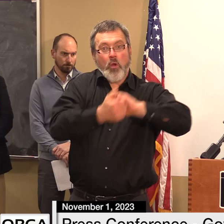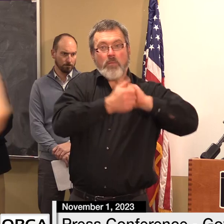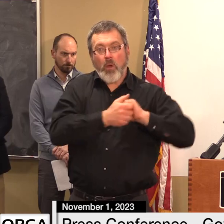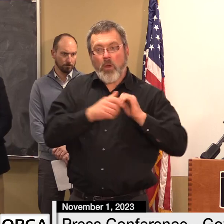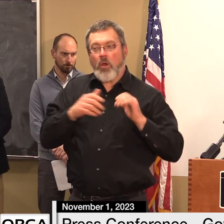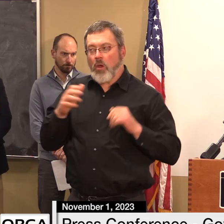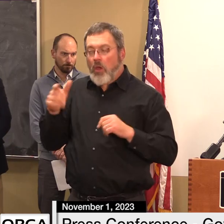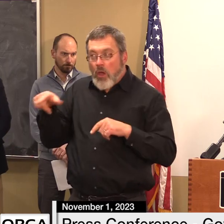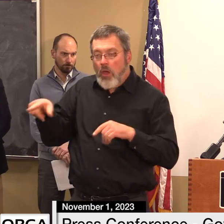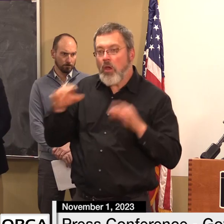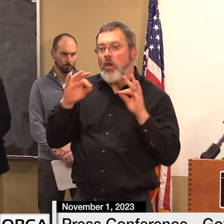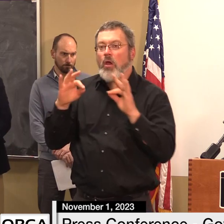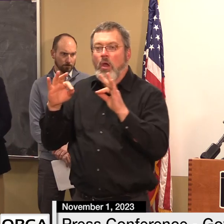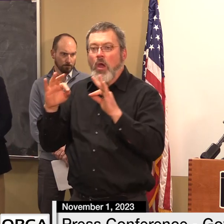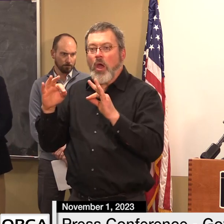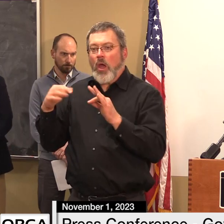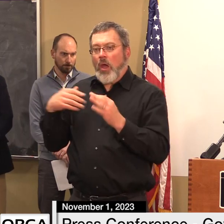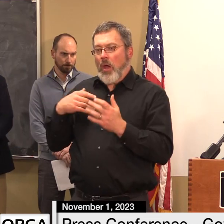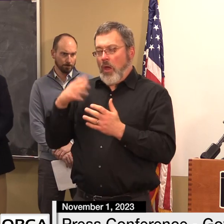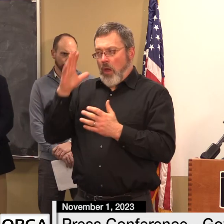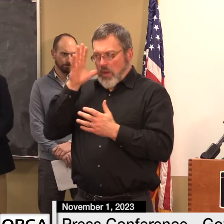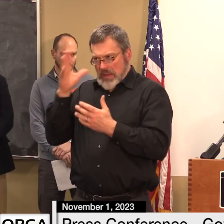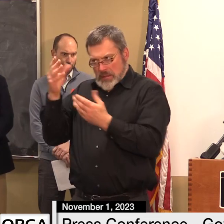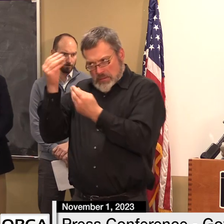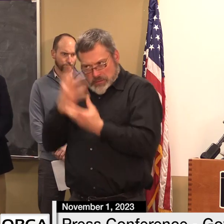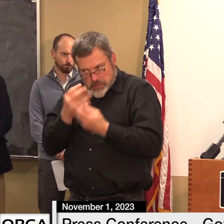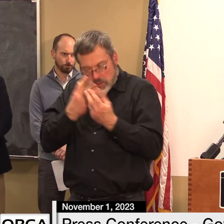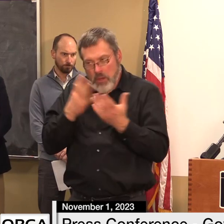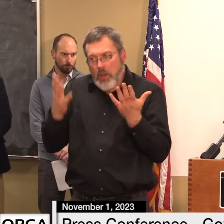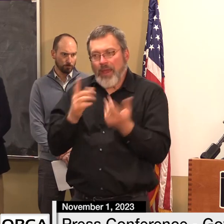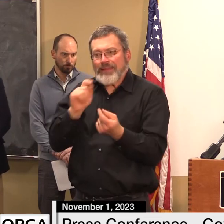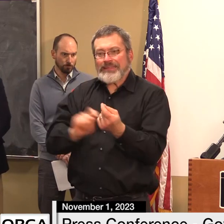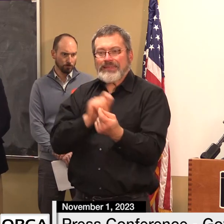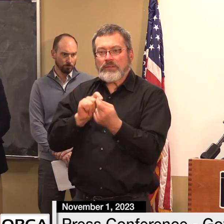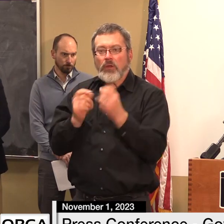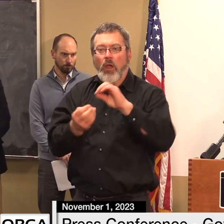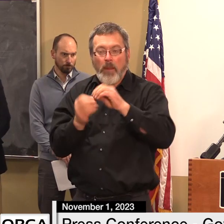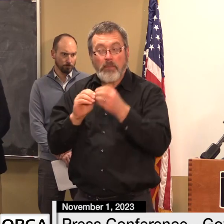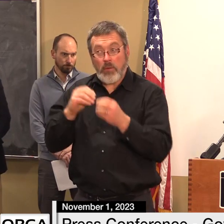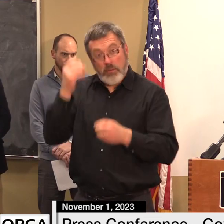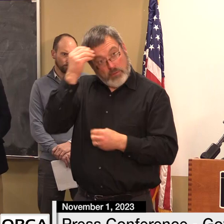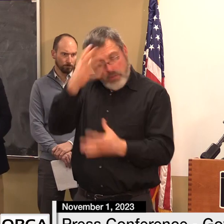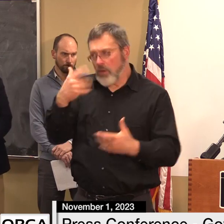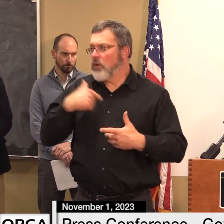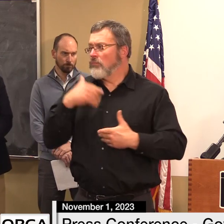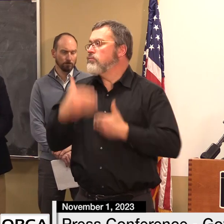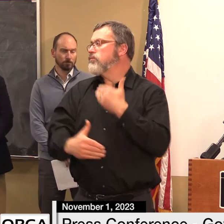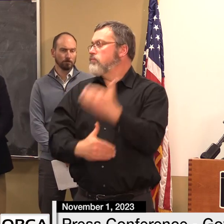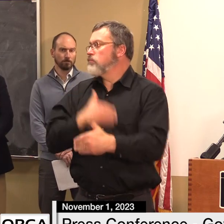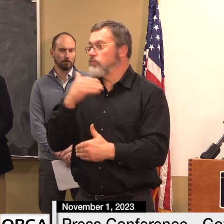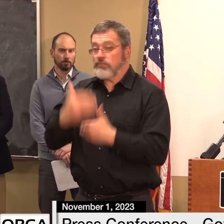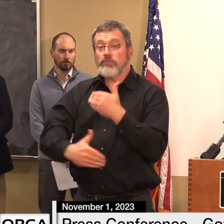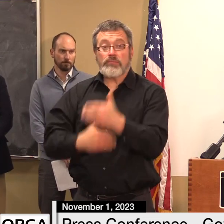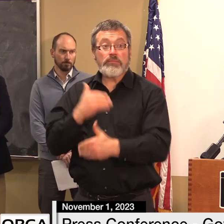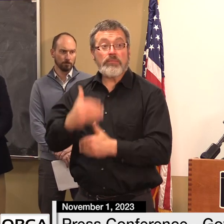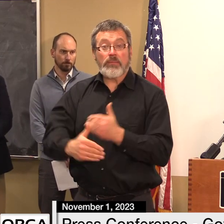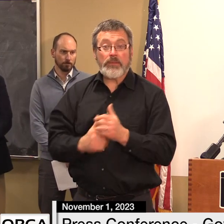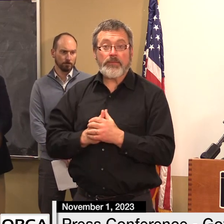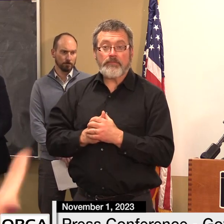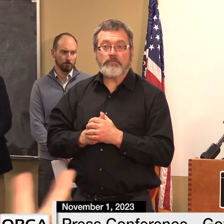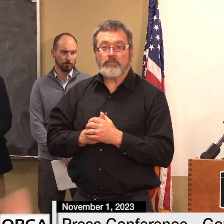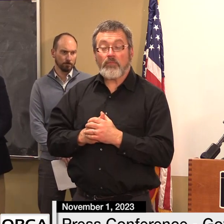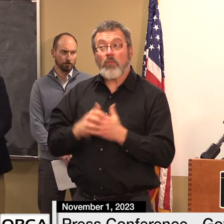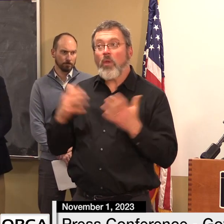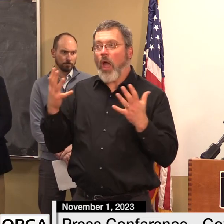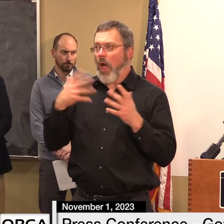all likely higher, but either way, we're making progress. And here's what's interesting about this.